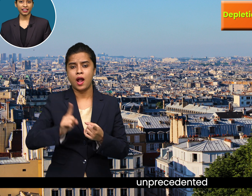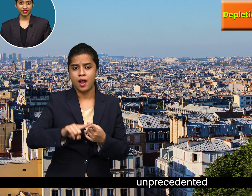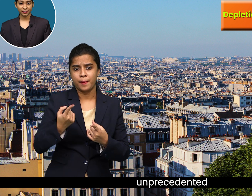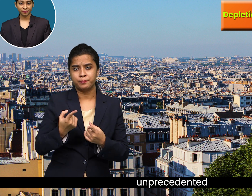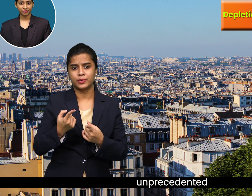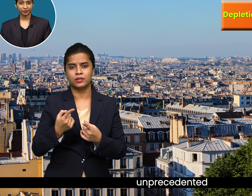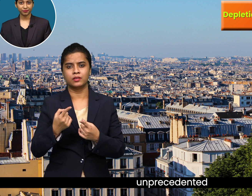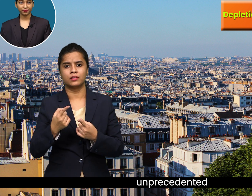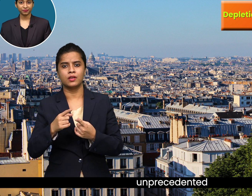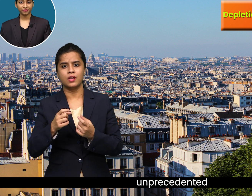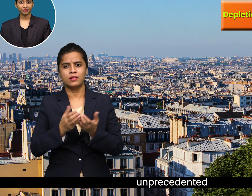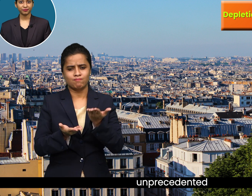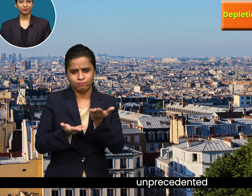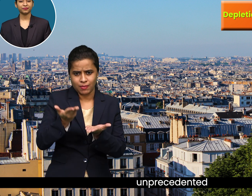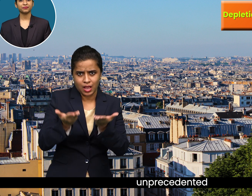unprecedented